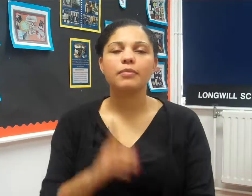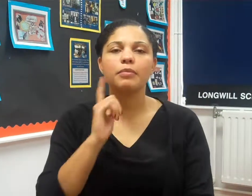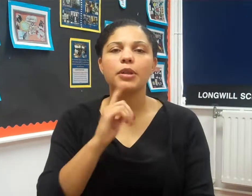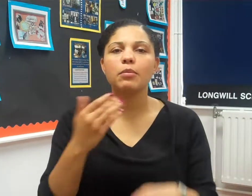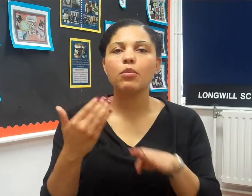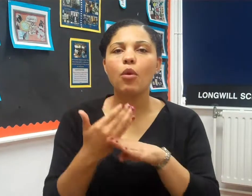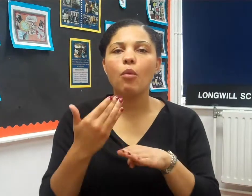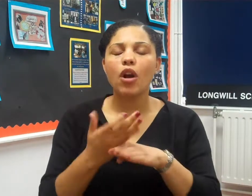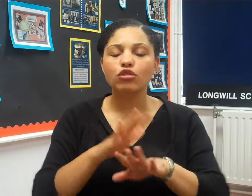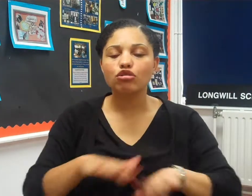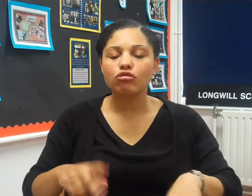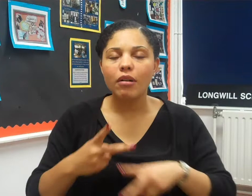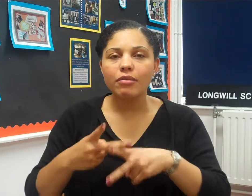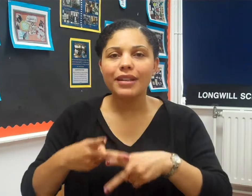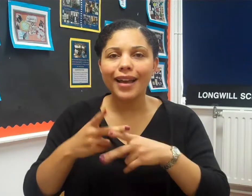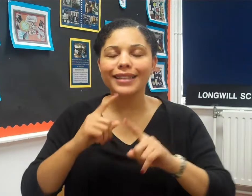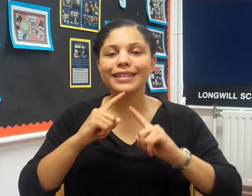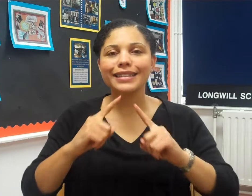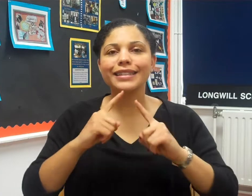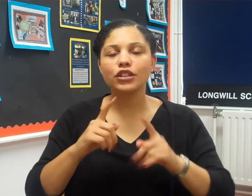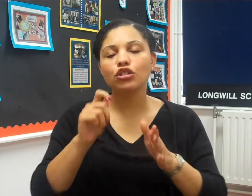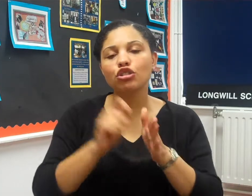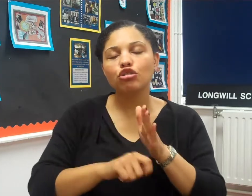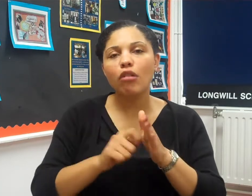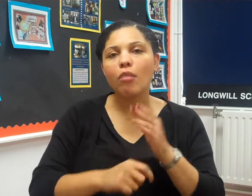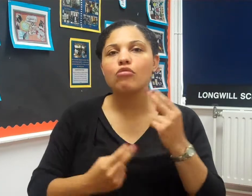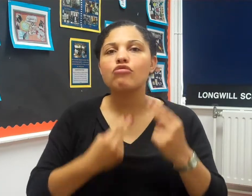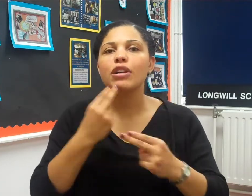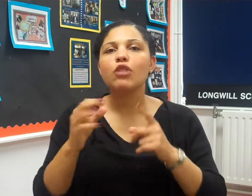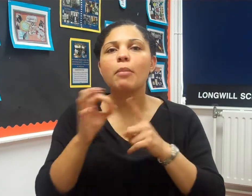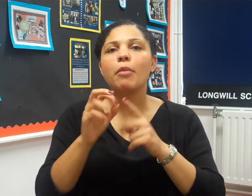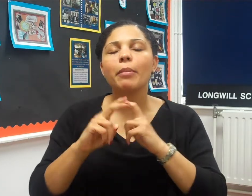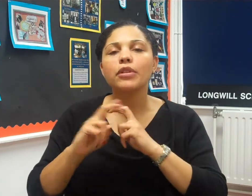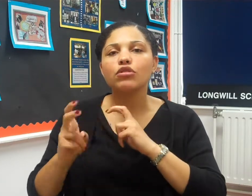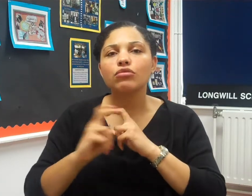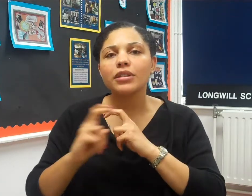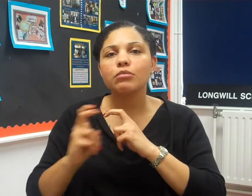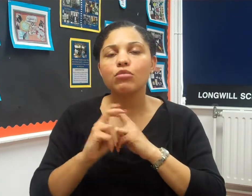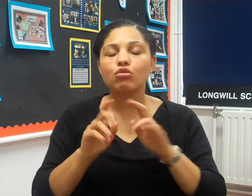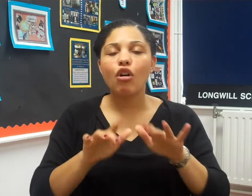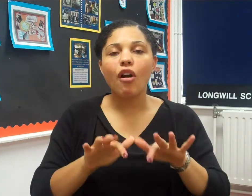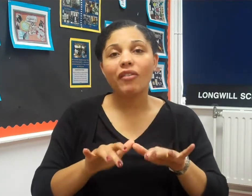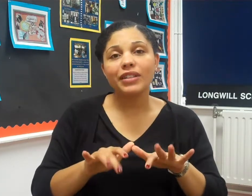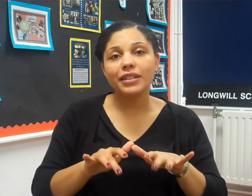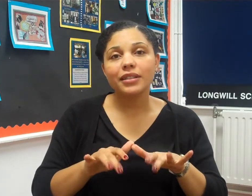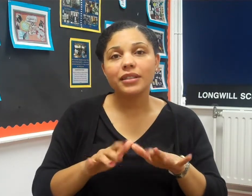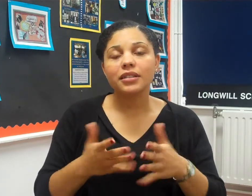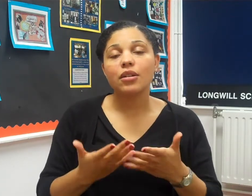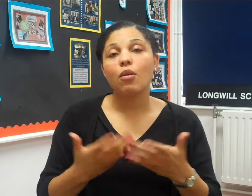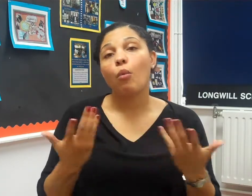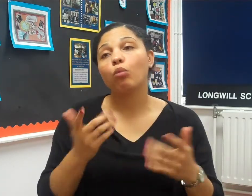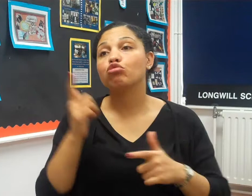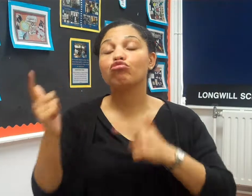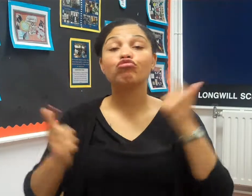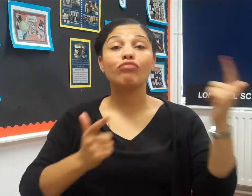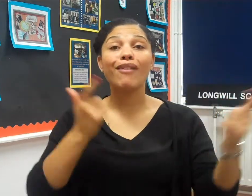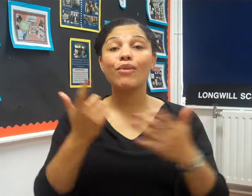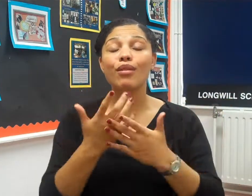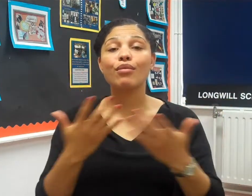People that work in childcare or teaching, shops, restaurants, public transport, shared offices, or that travel a